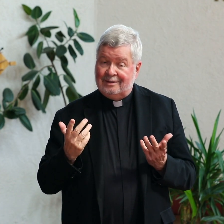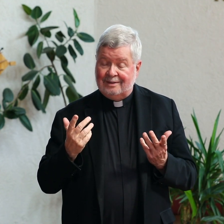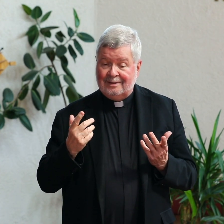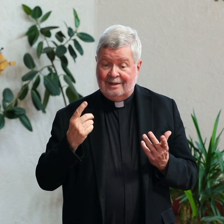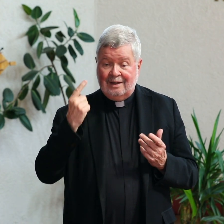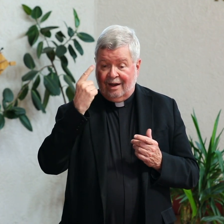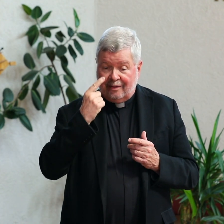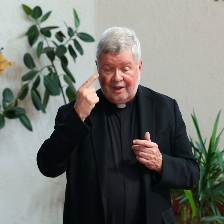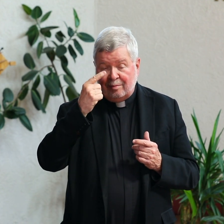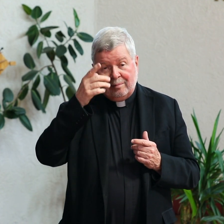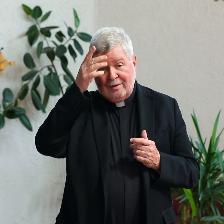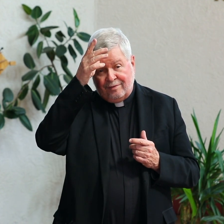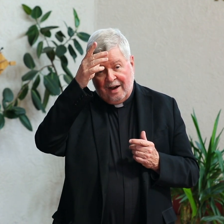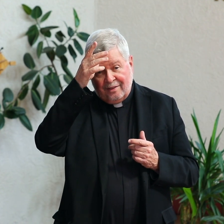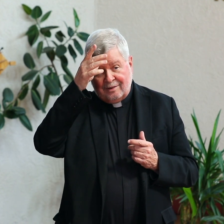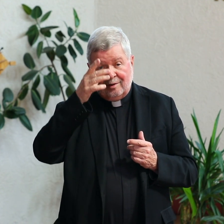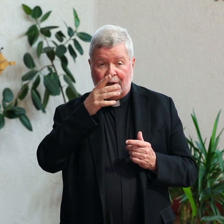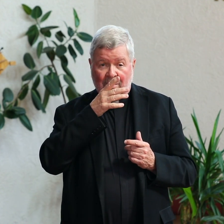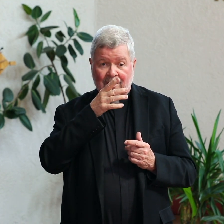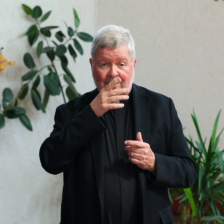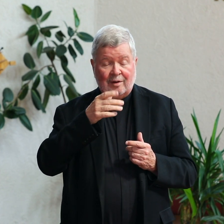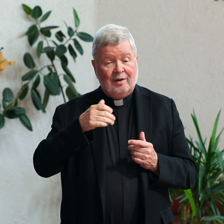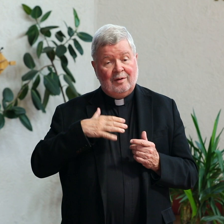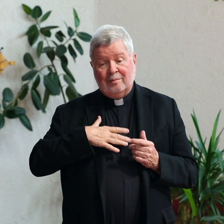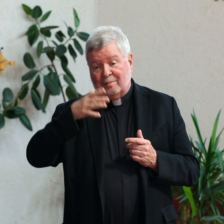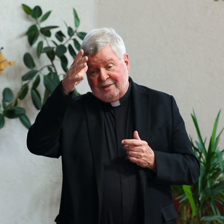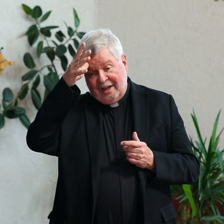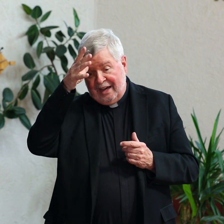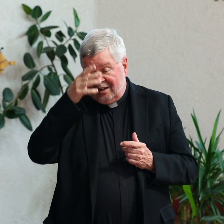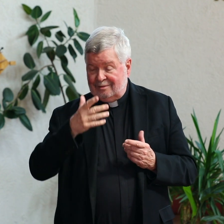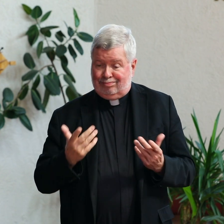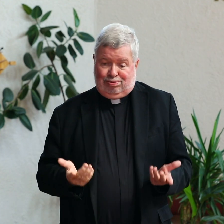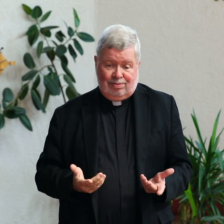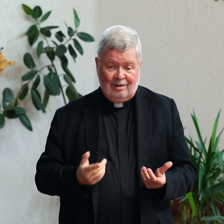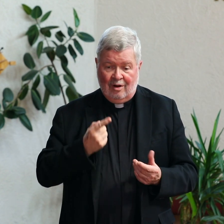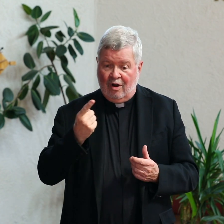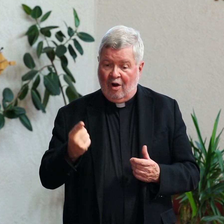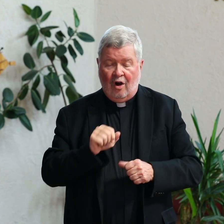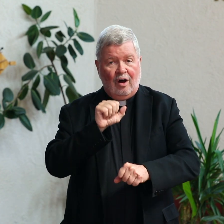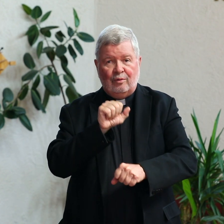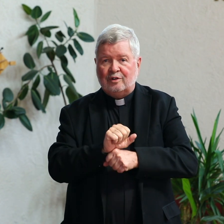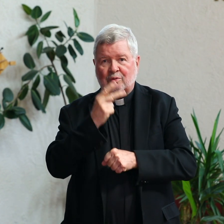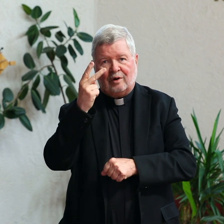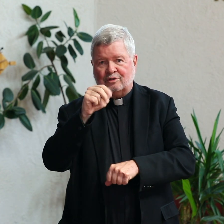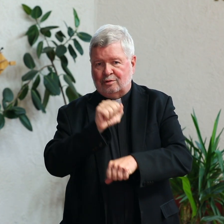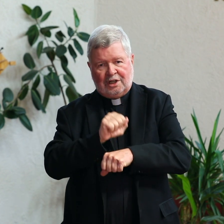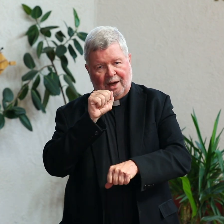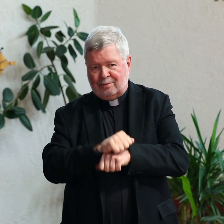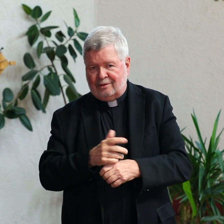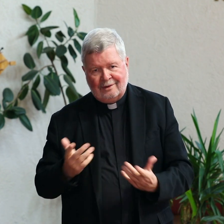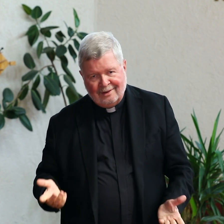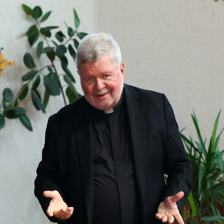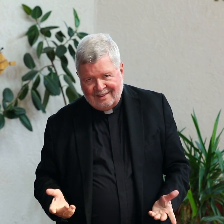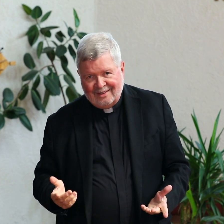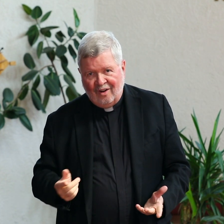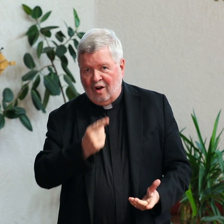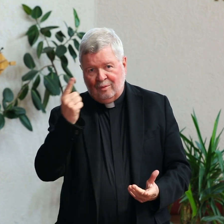me, I think about my father and my mother. My dad, always worked 2 jobs,